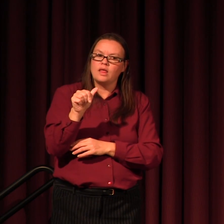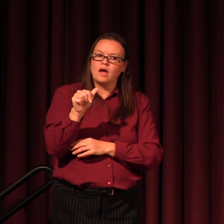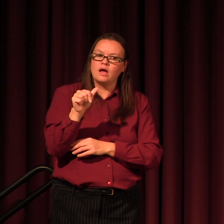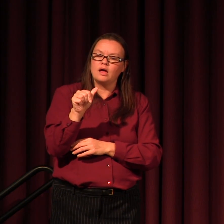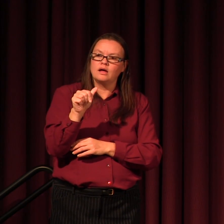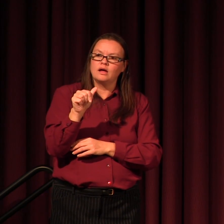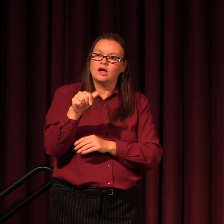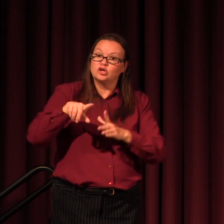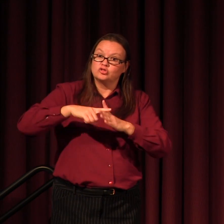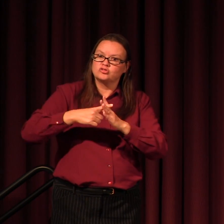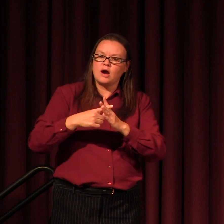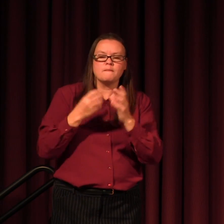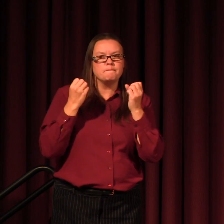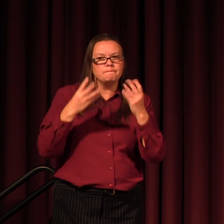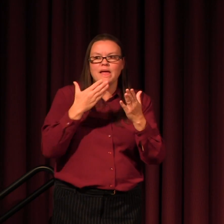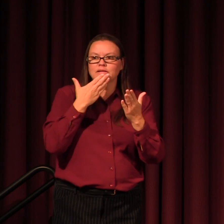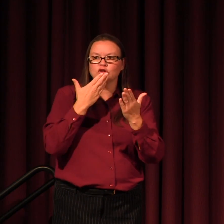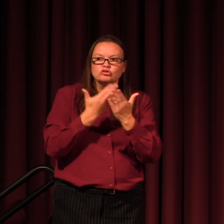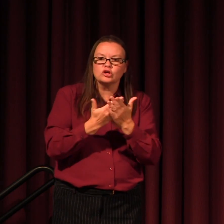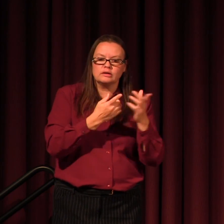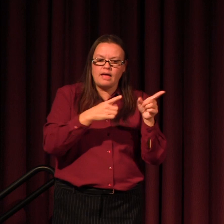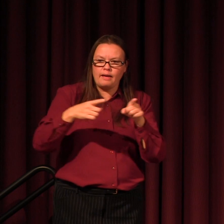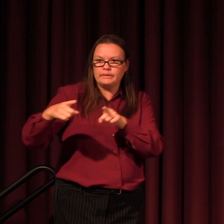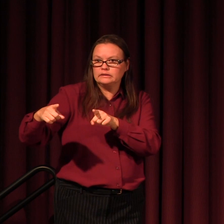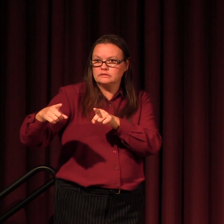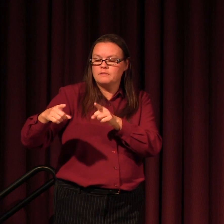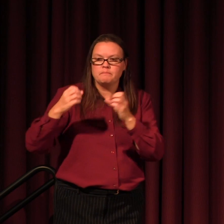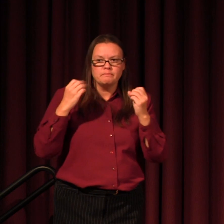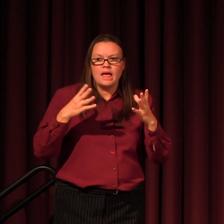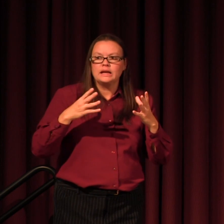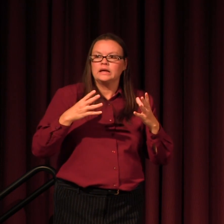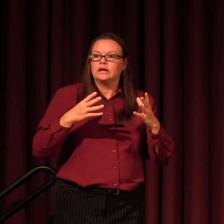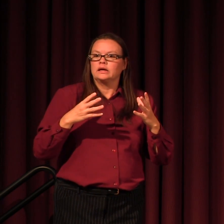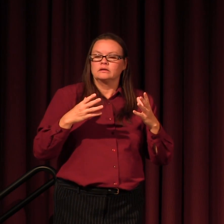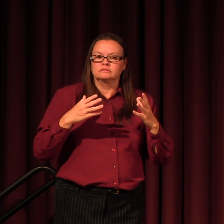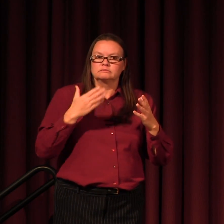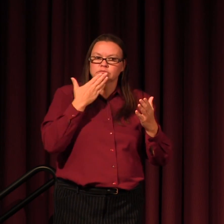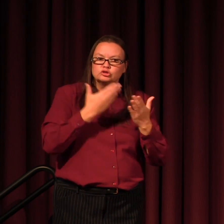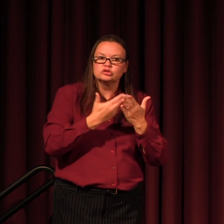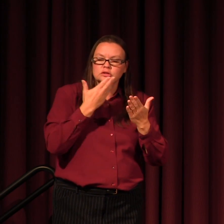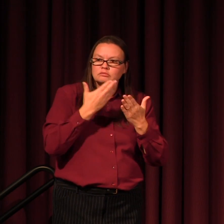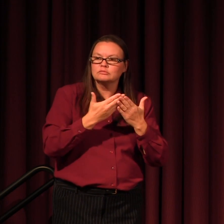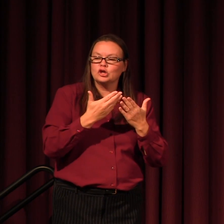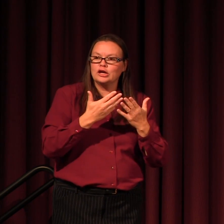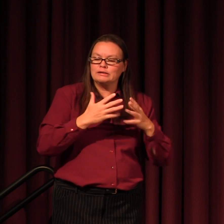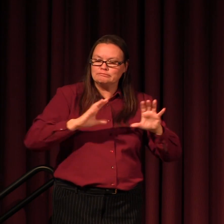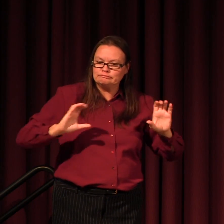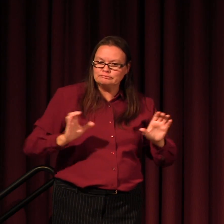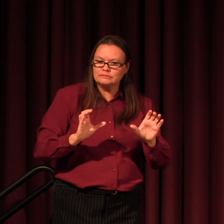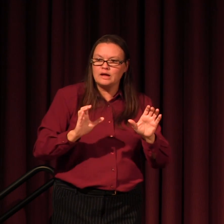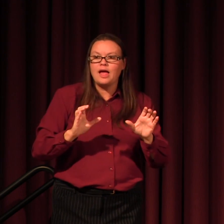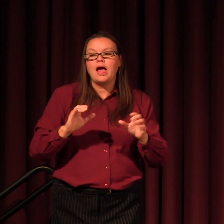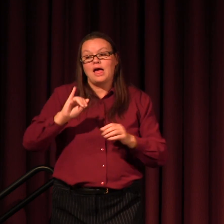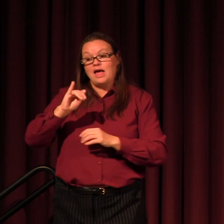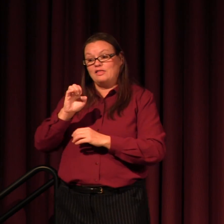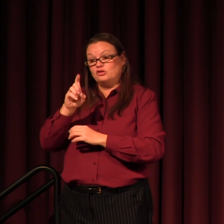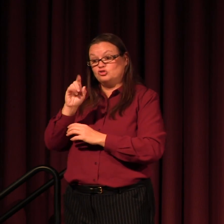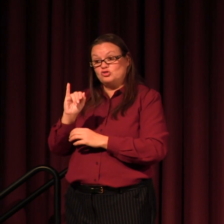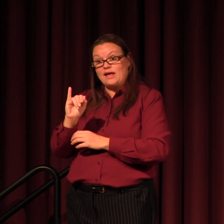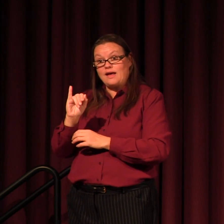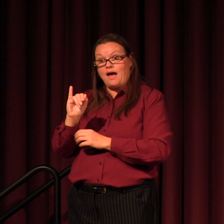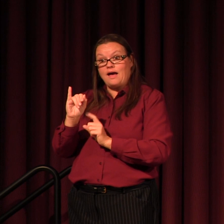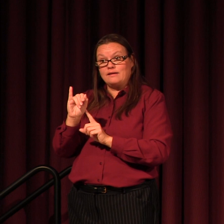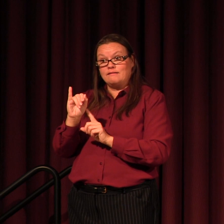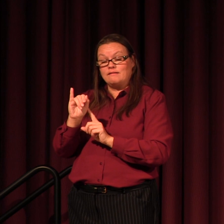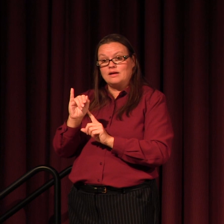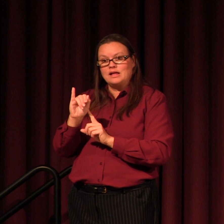things and is going to be working out things to move JEDI forward, it's